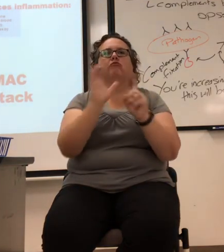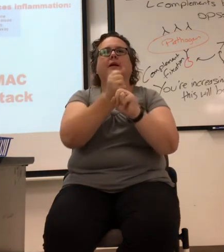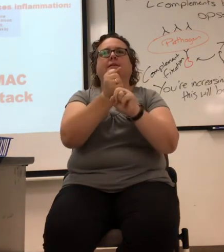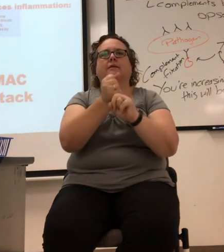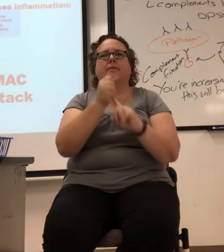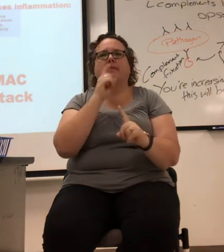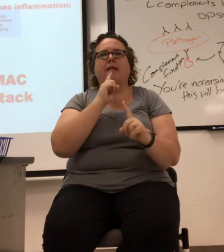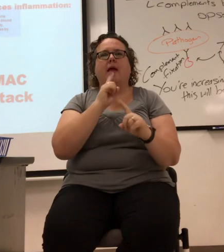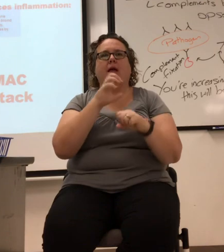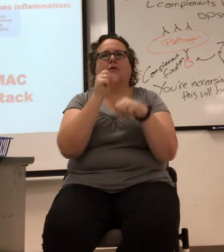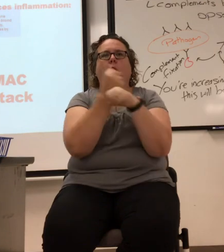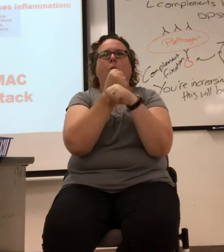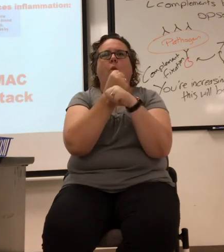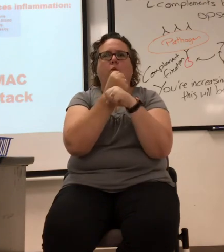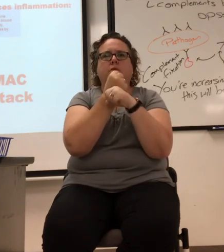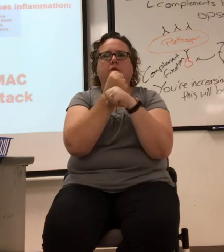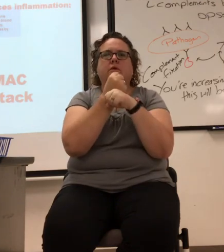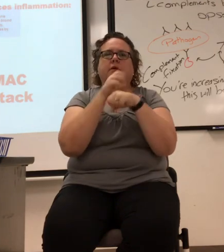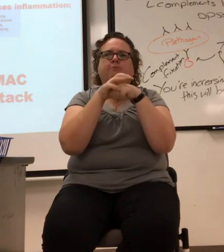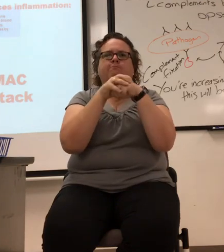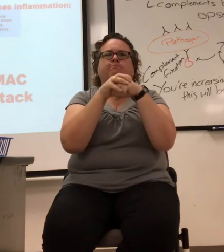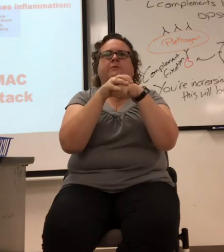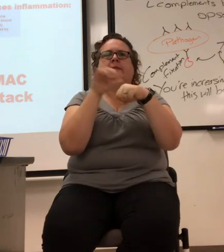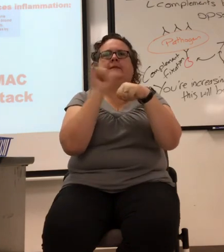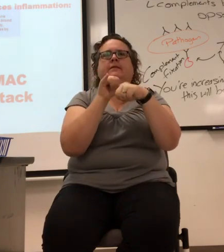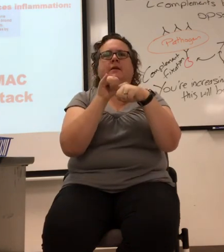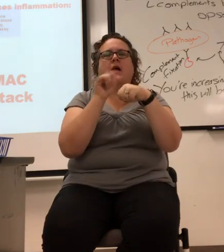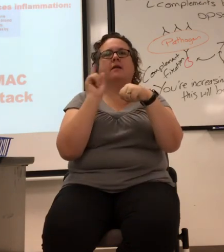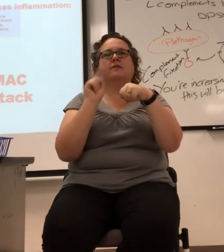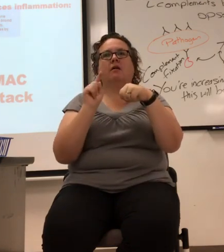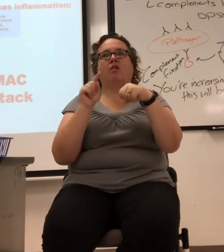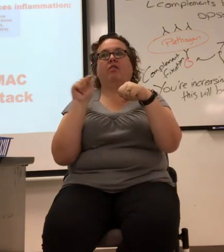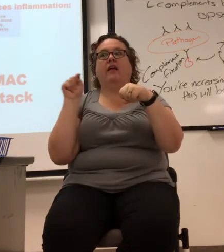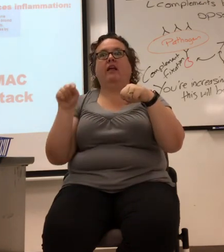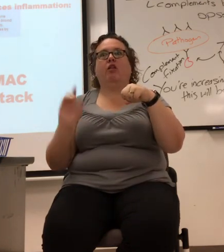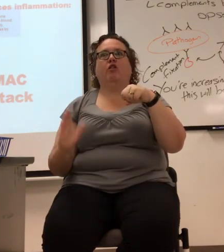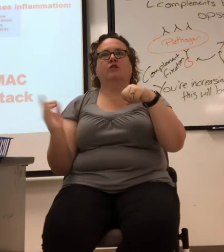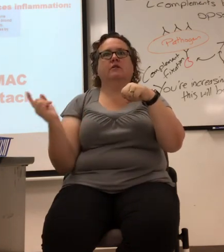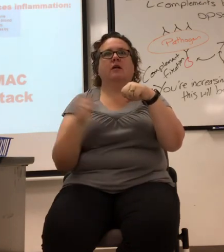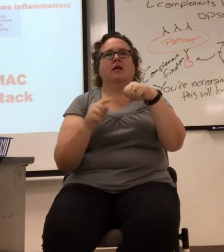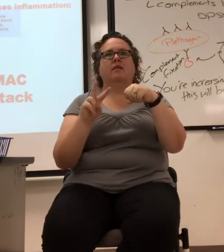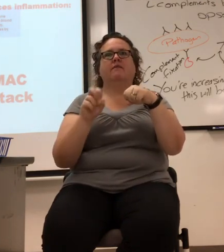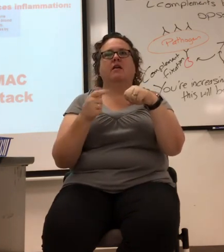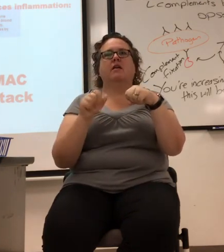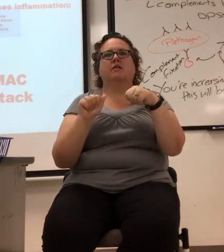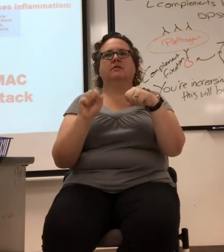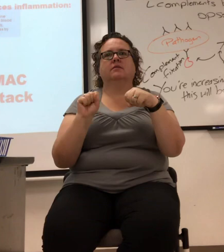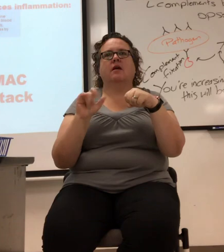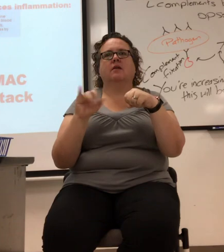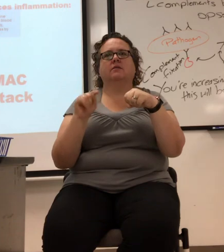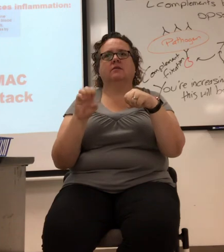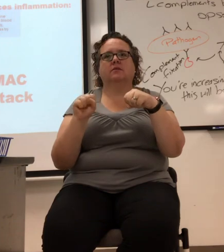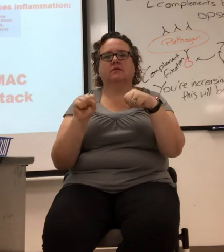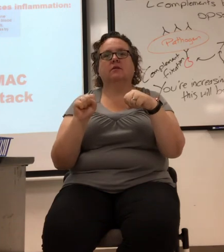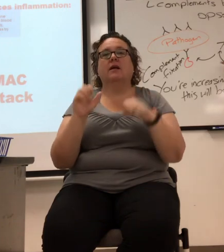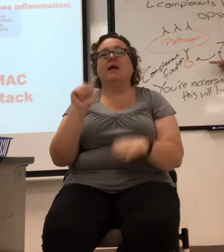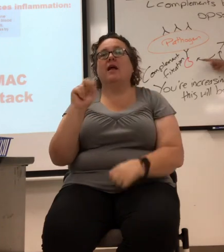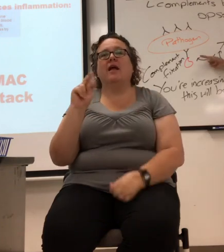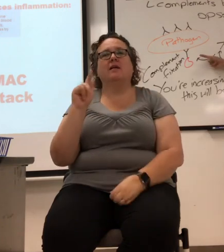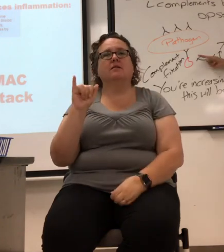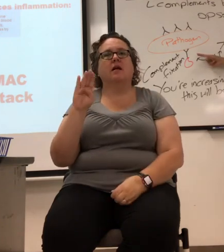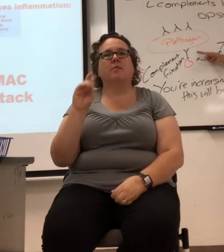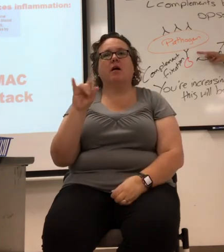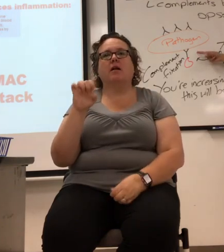up and hold them until the killers get there, the phagocytes. Antibodies aren't, we